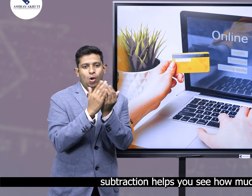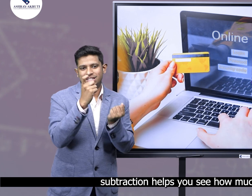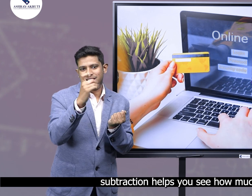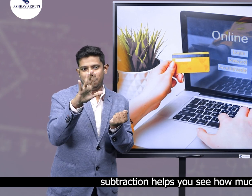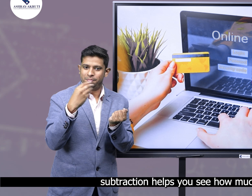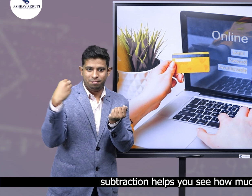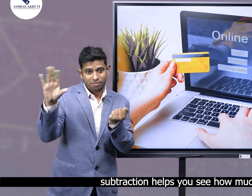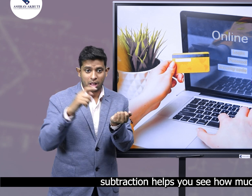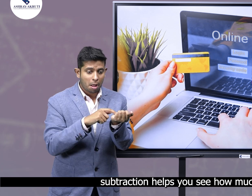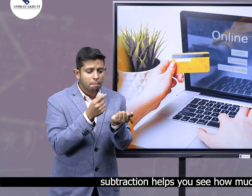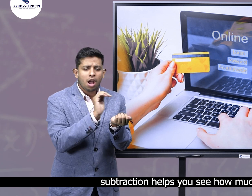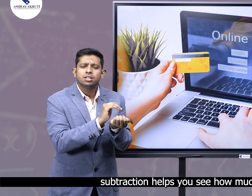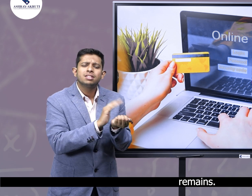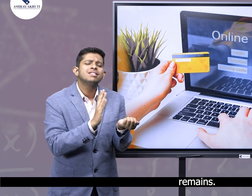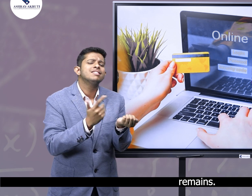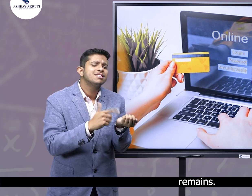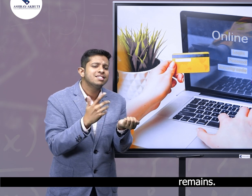subtraction helps you see how much money remains.